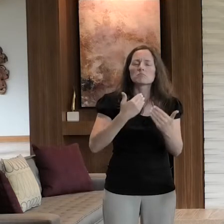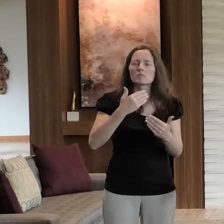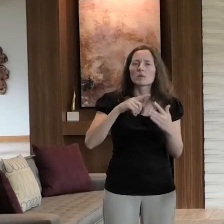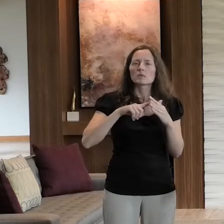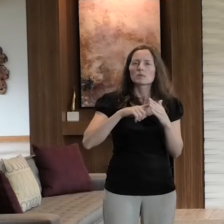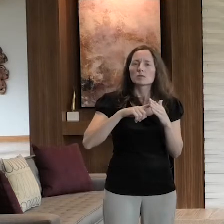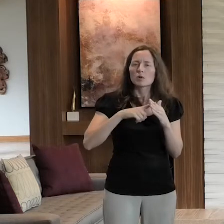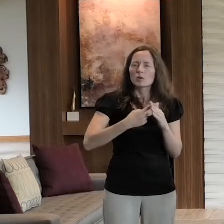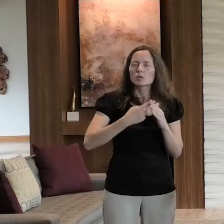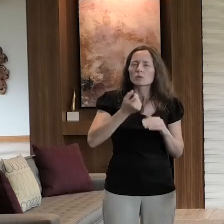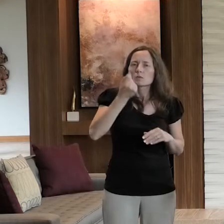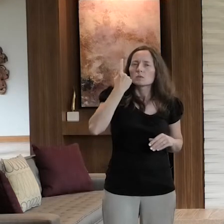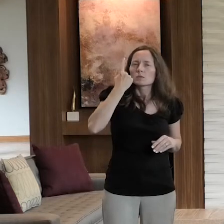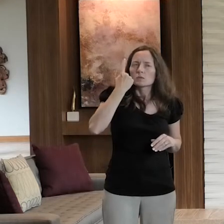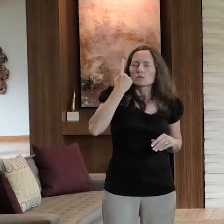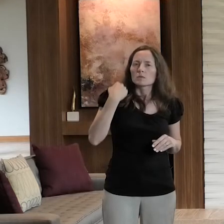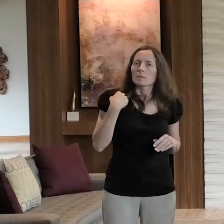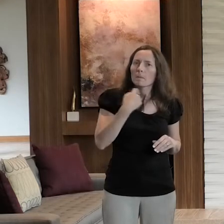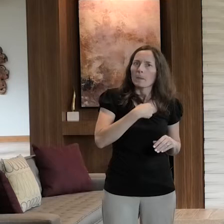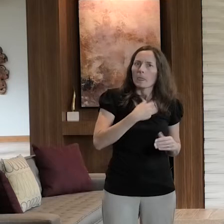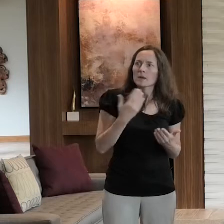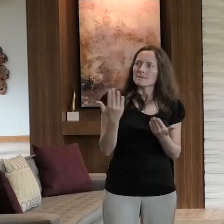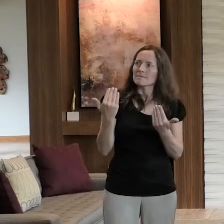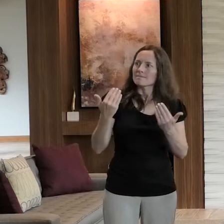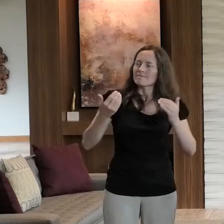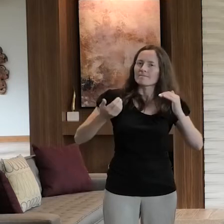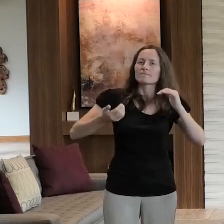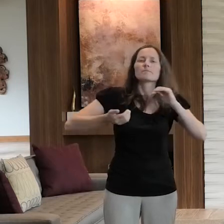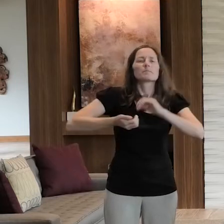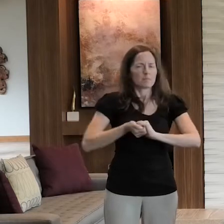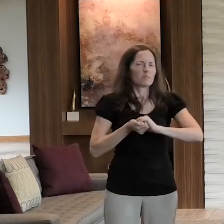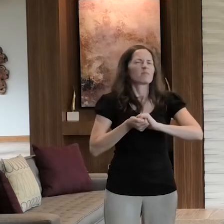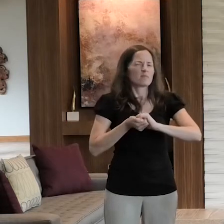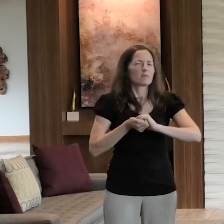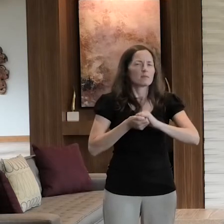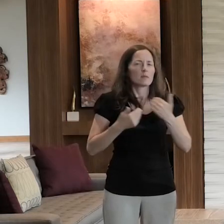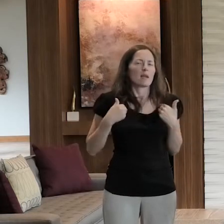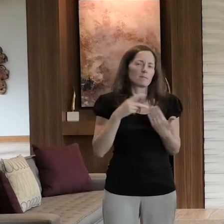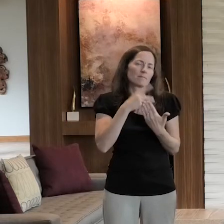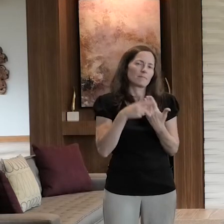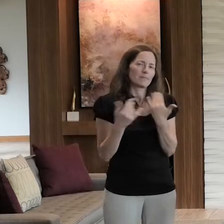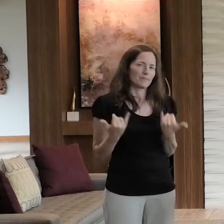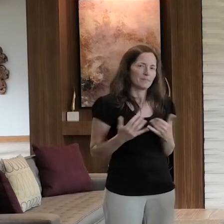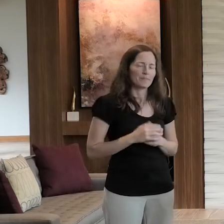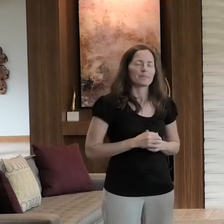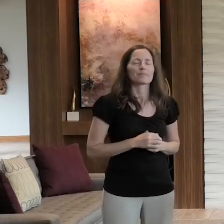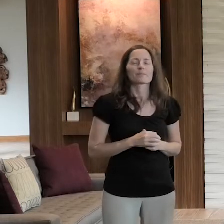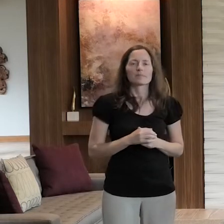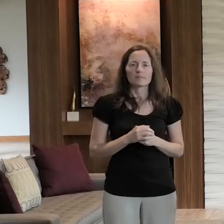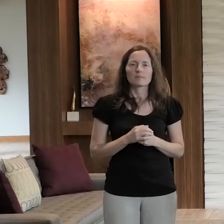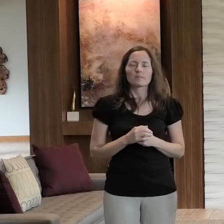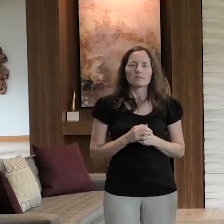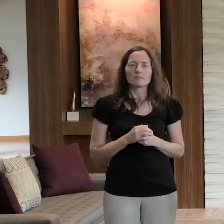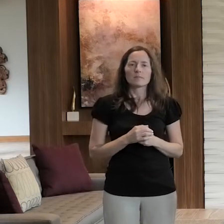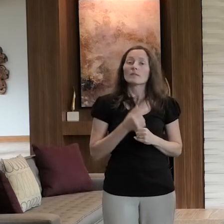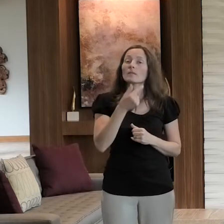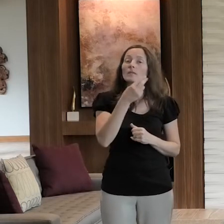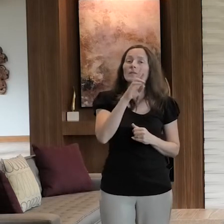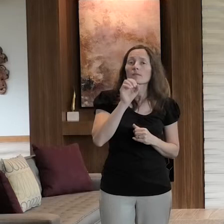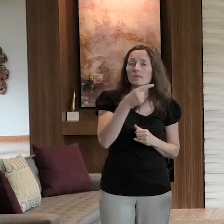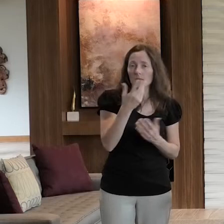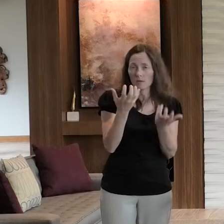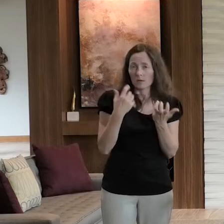him. And therefore, we have the program that we do. One of the things that he really wanted me to point out